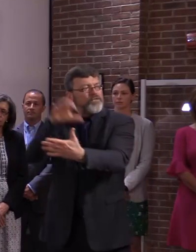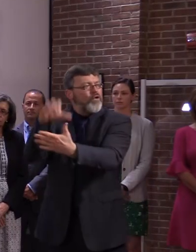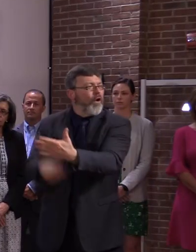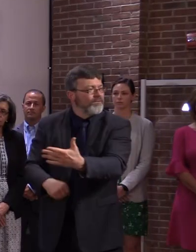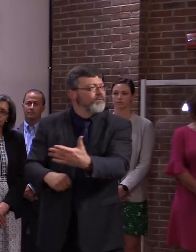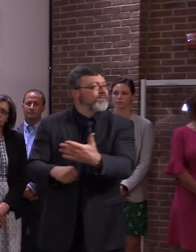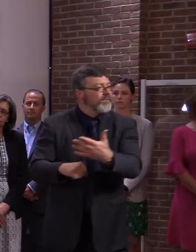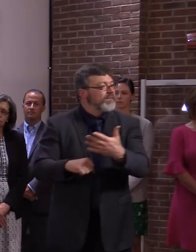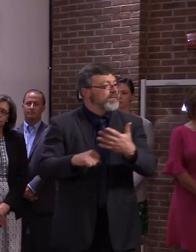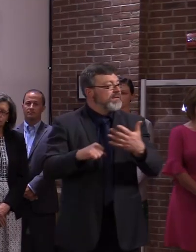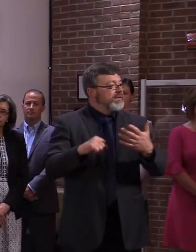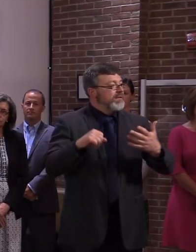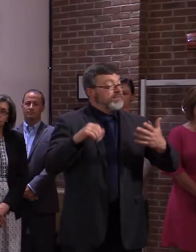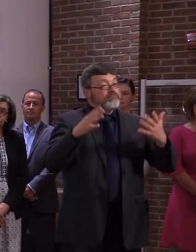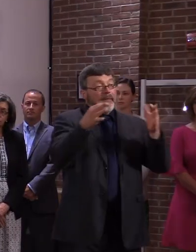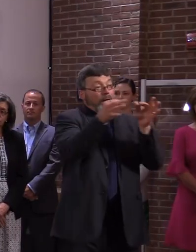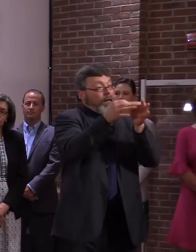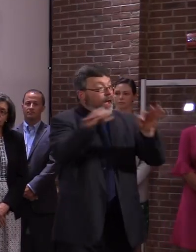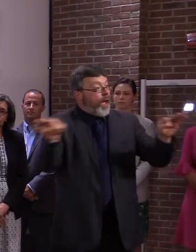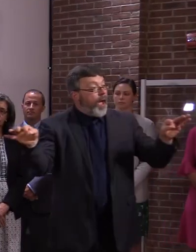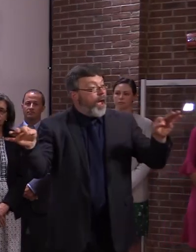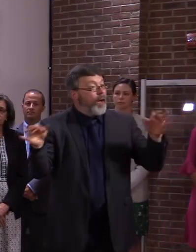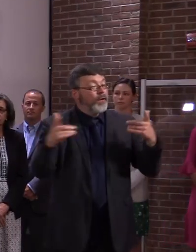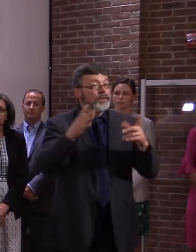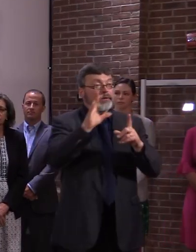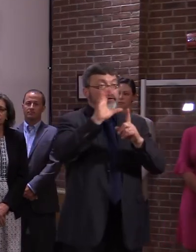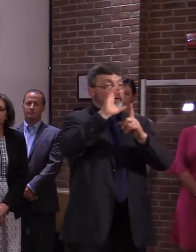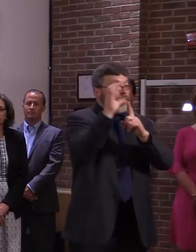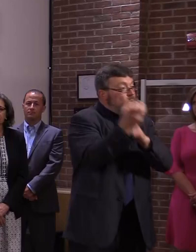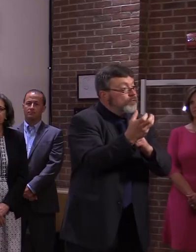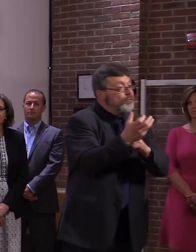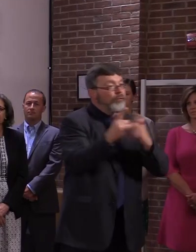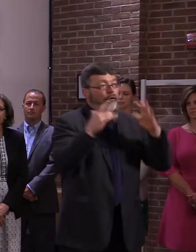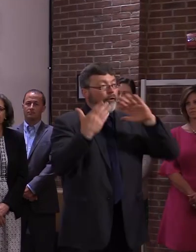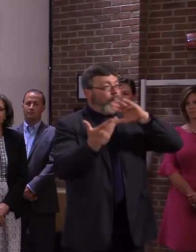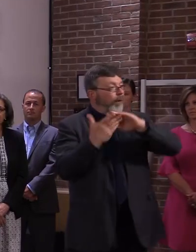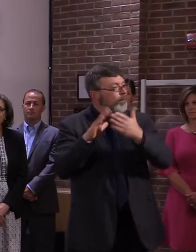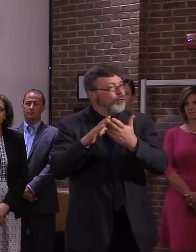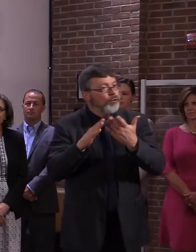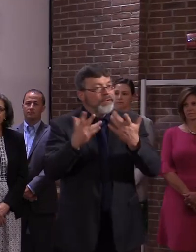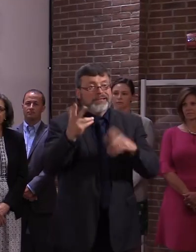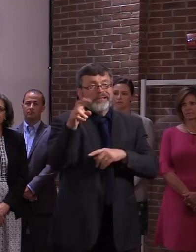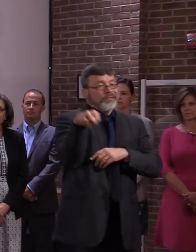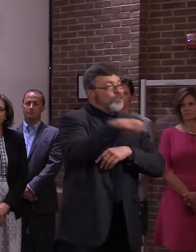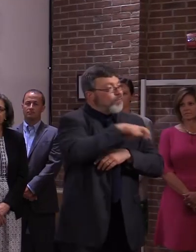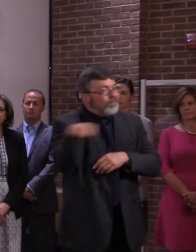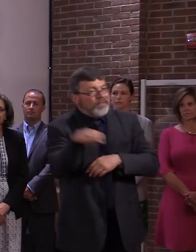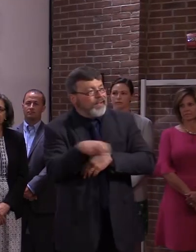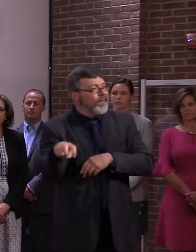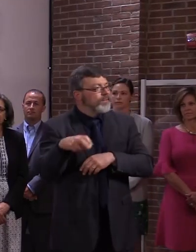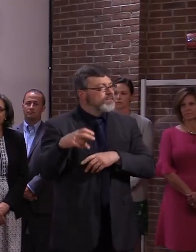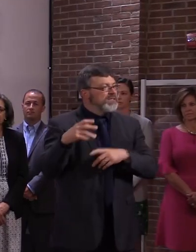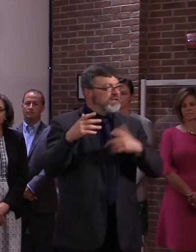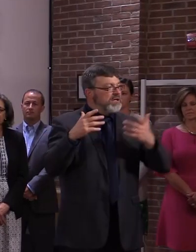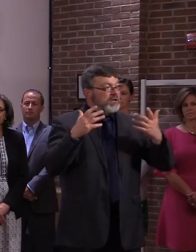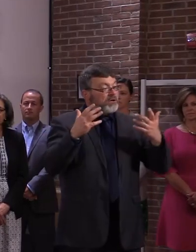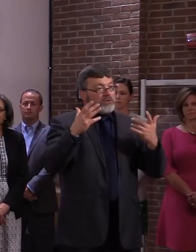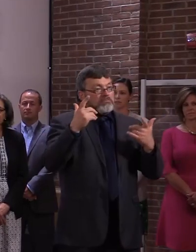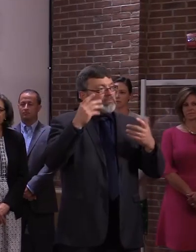language, cultural, accessibility, transportation, historical mistrust, and so much